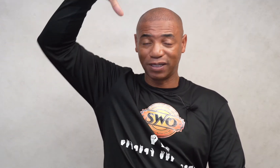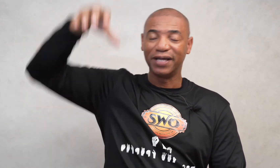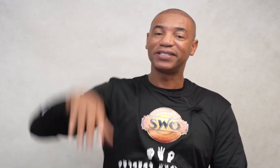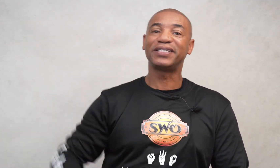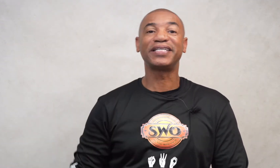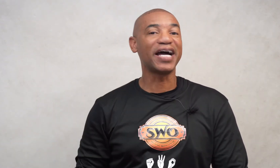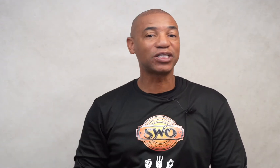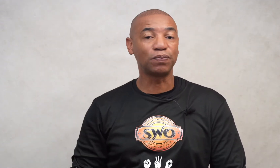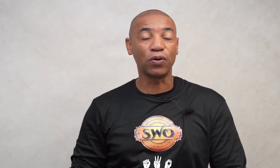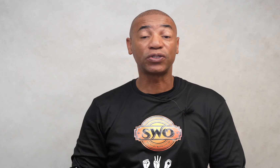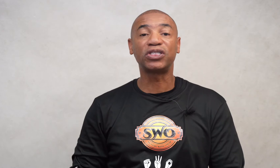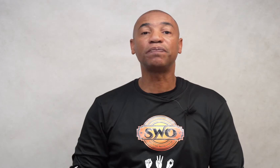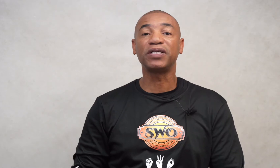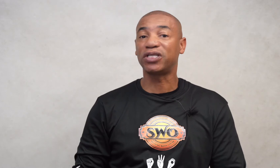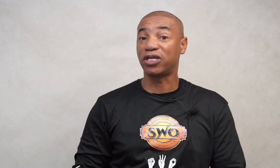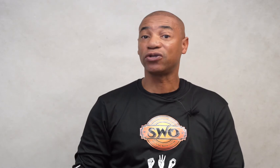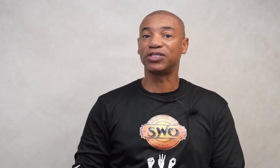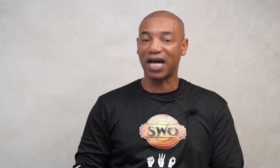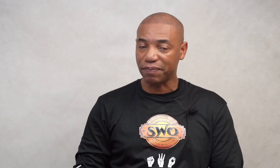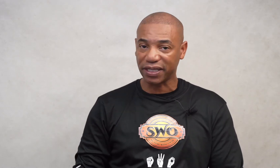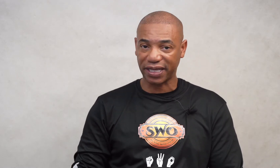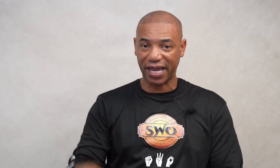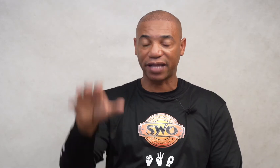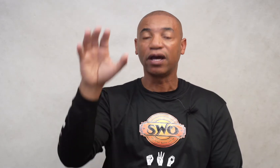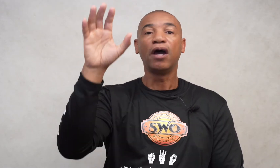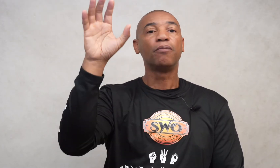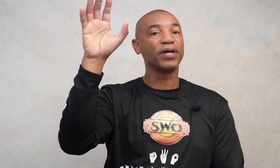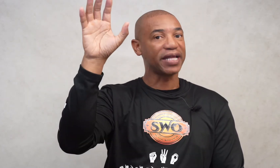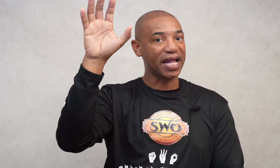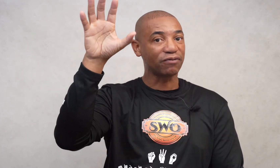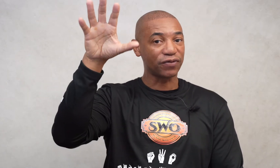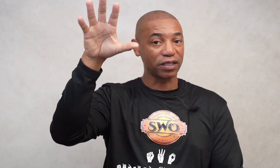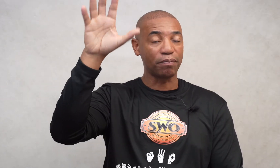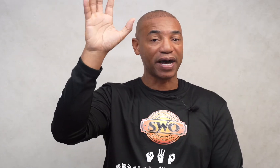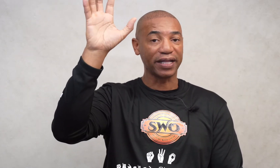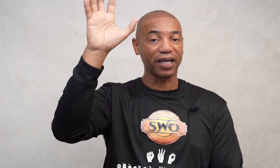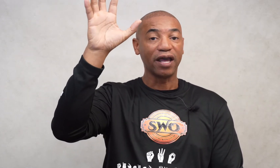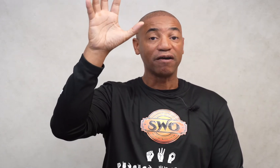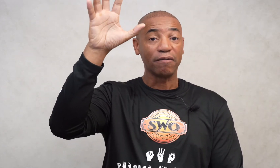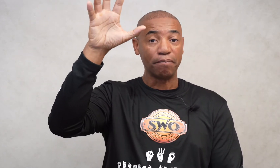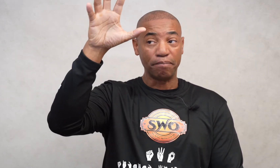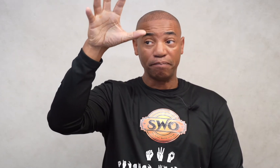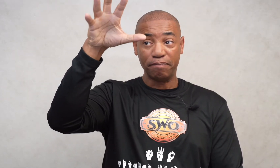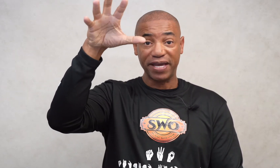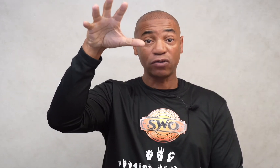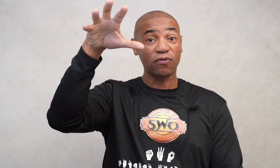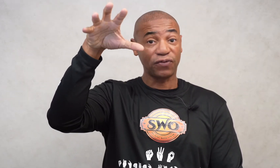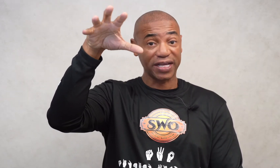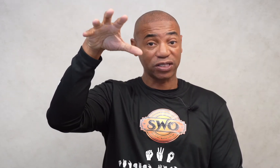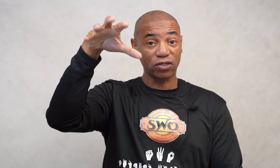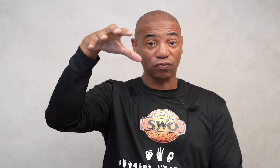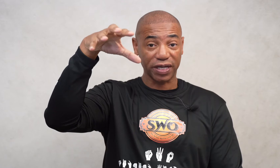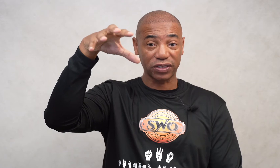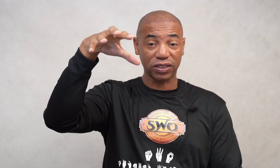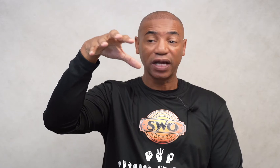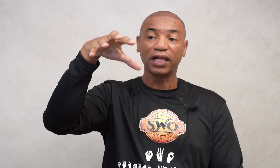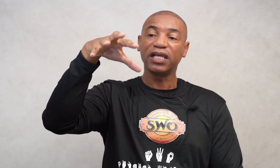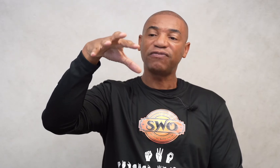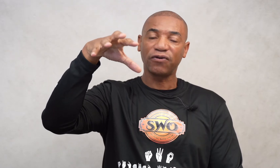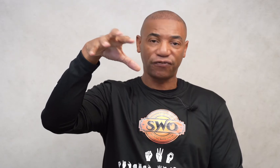To sign smoke, simply take your dominant hand, bring it out in front of the body, bend or flex at the wrist, leave your